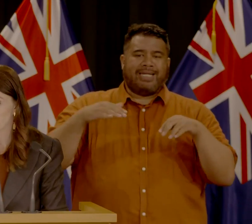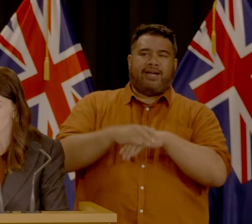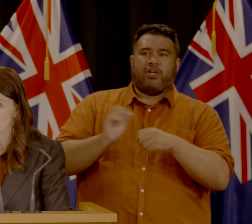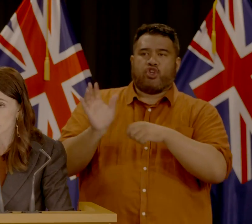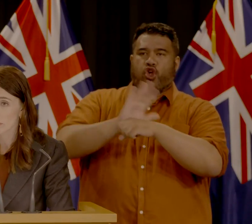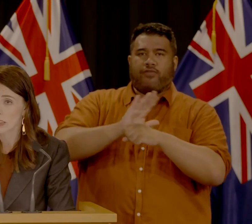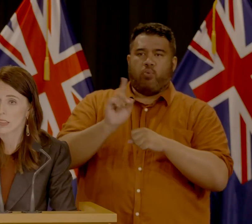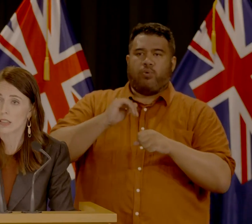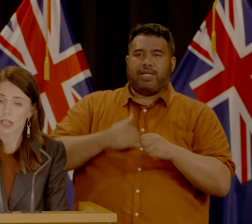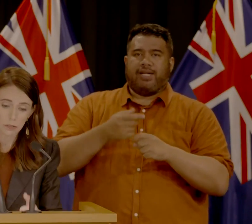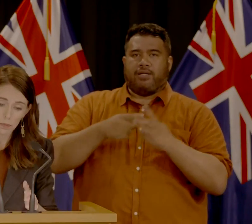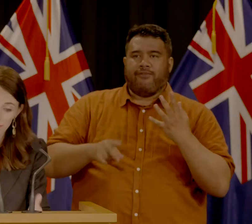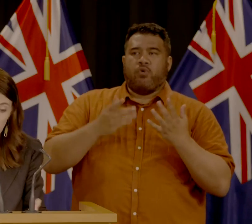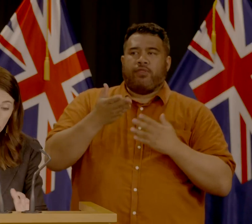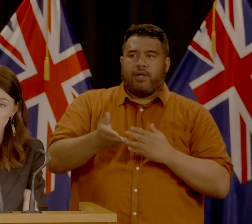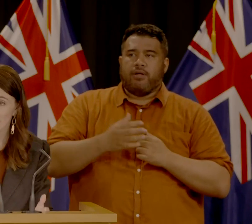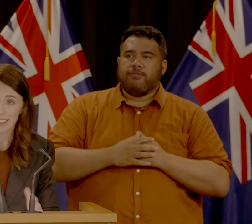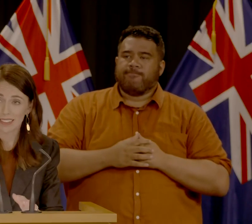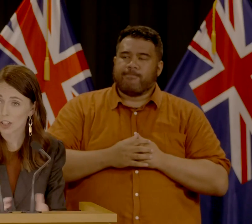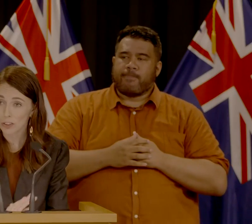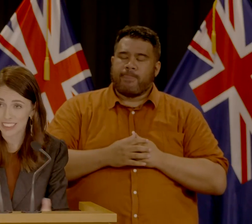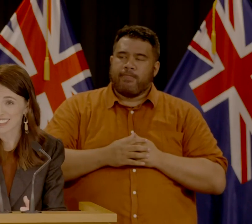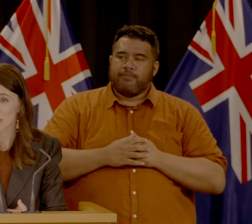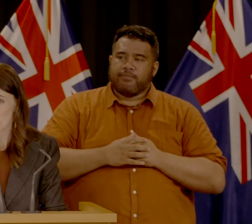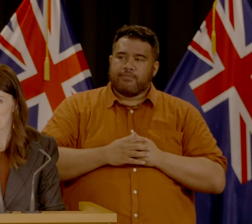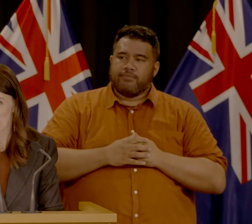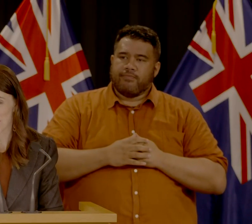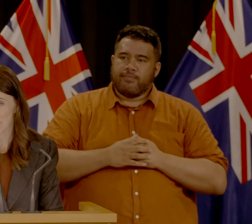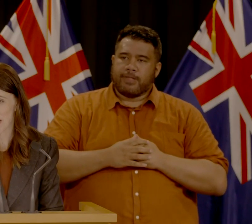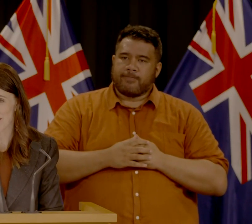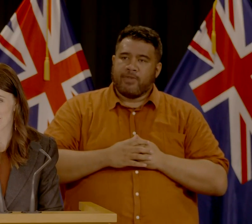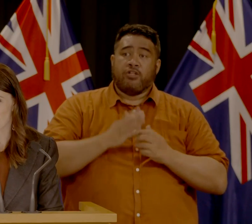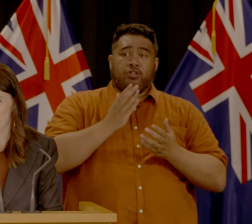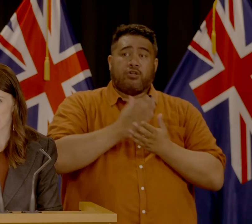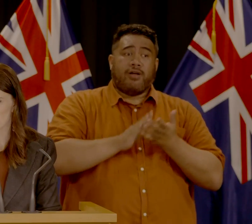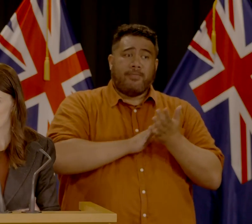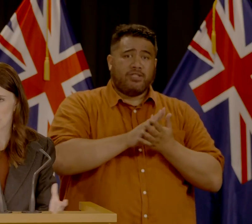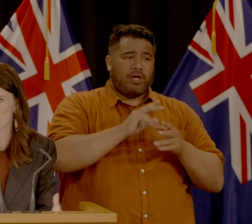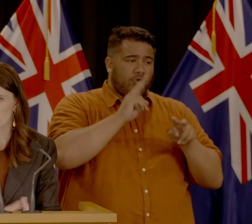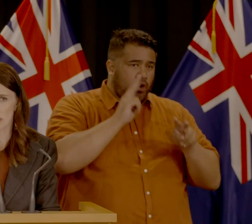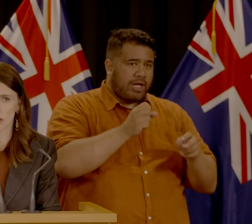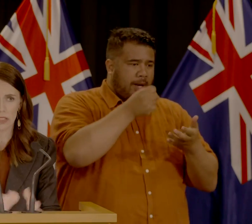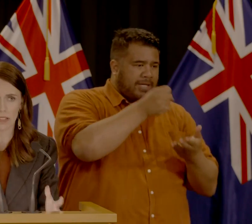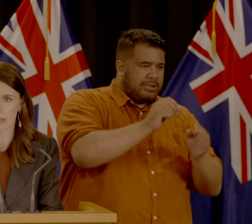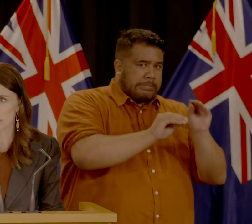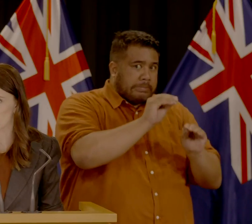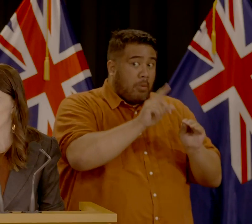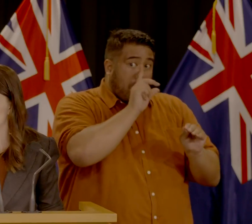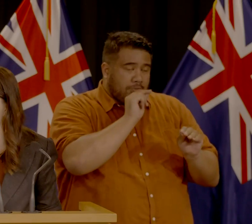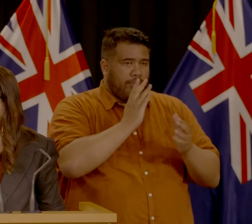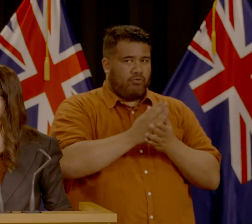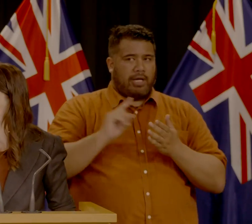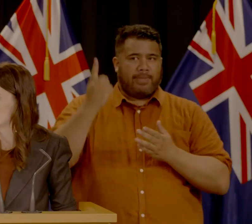response. It's ultimately, content is also something that we have to look at, but those decisions, those are for the